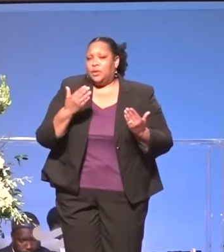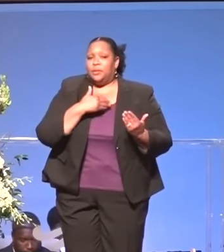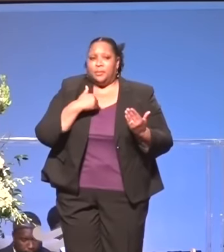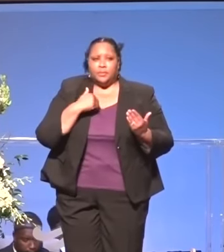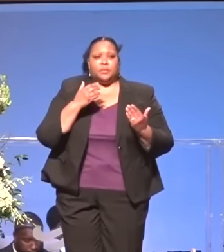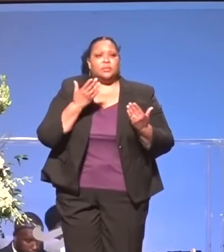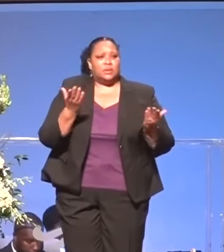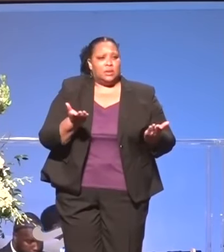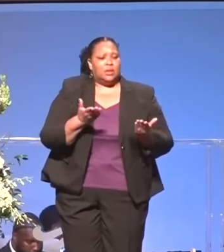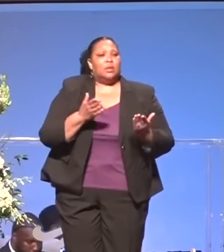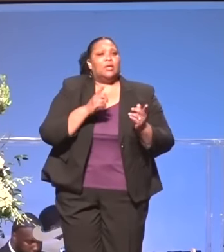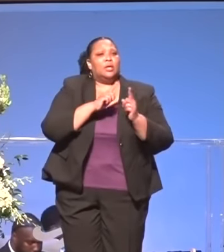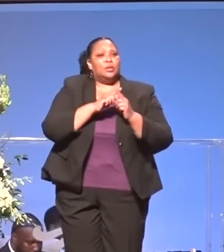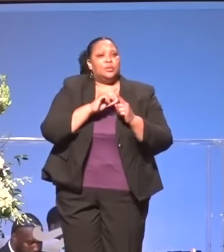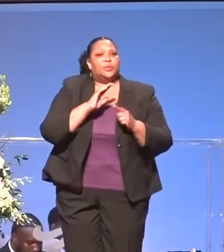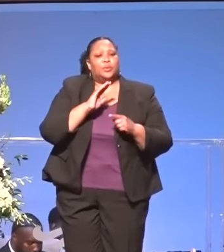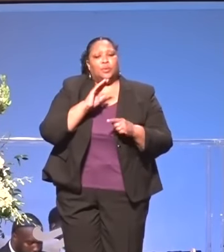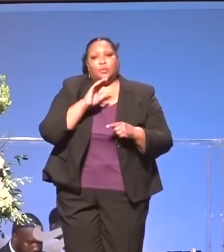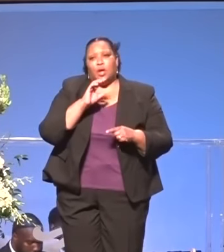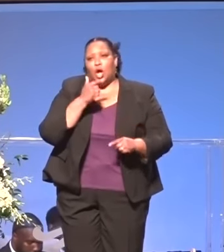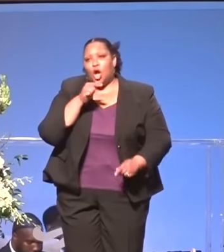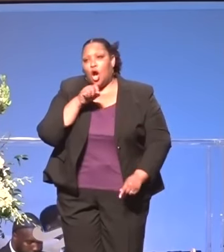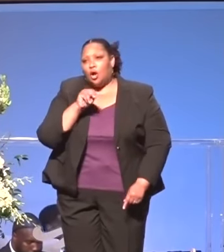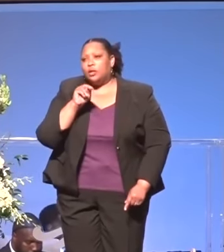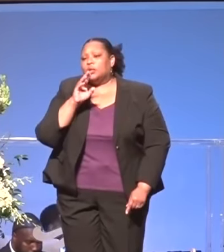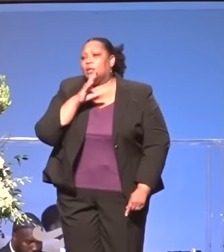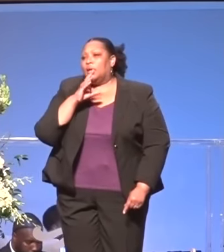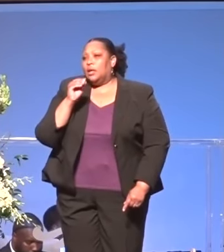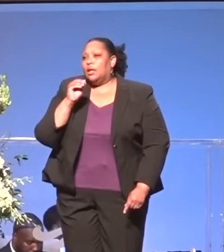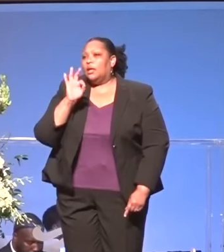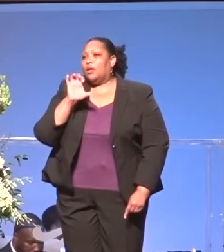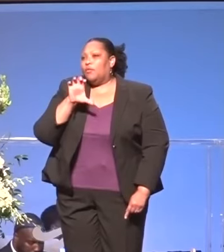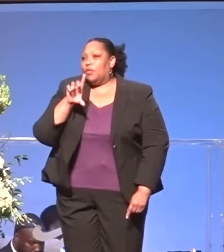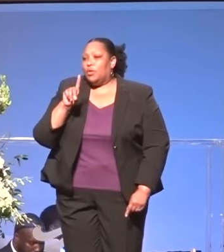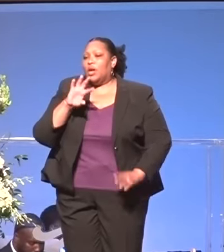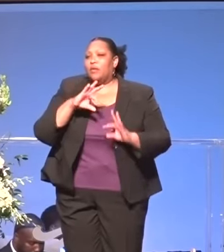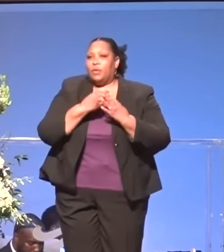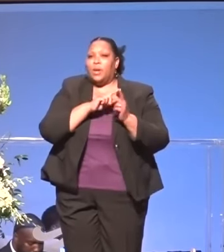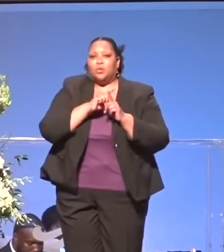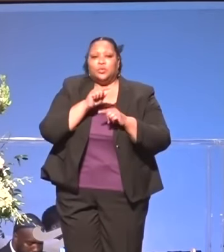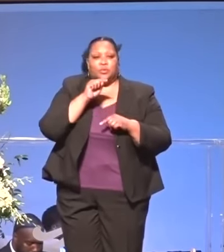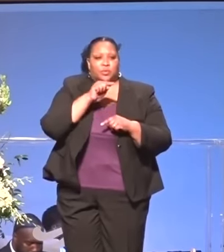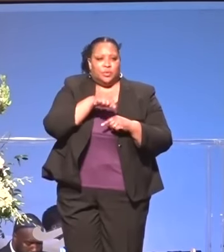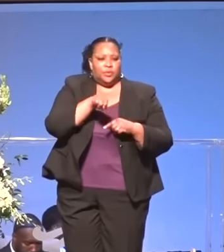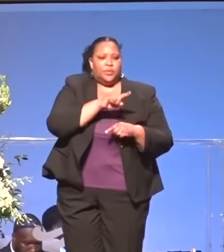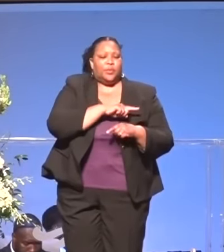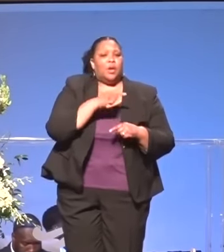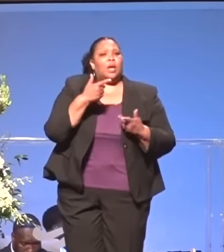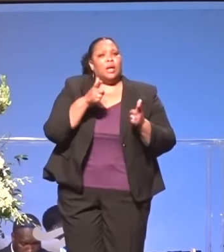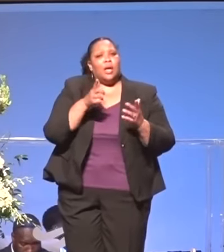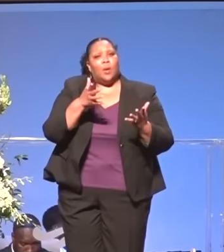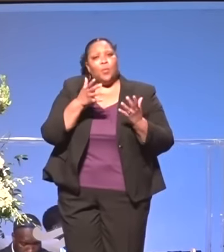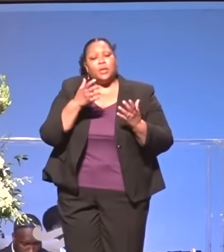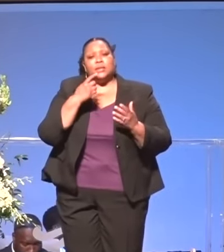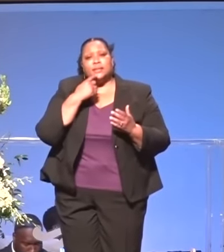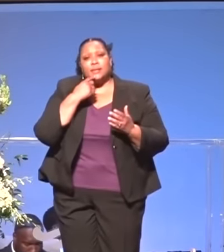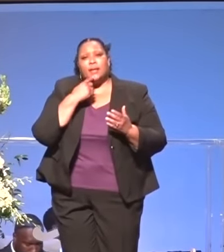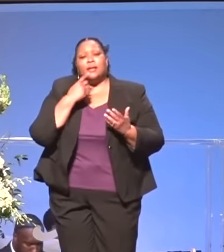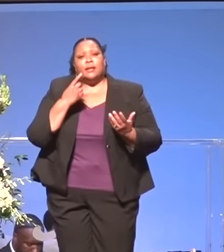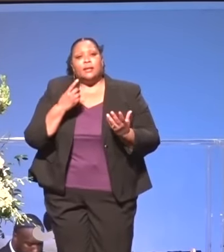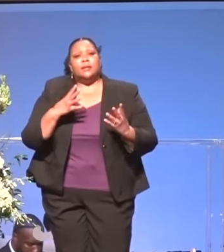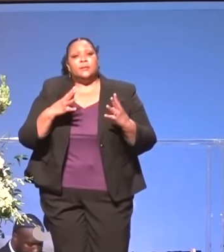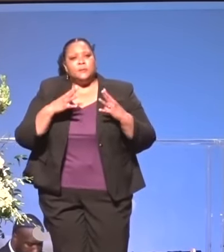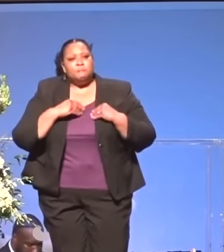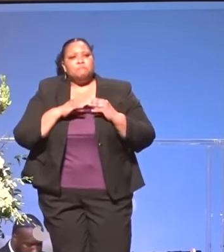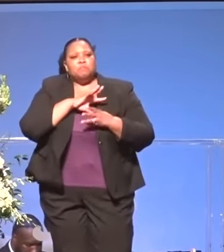the Garner Brown Aubrey and Martin families and certainly to this particular family. Let me just uh adopt